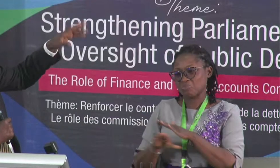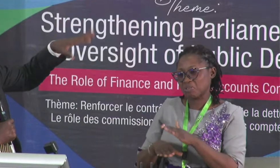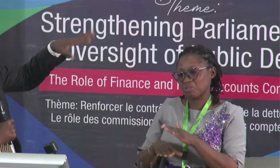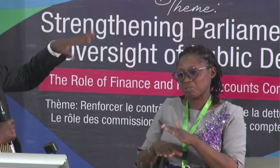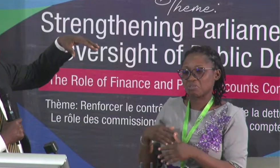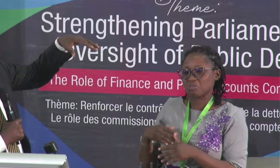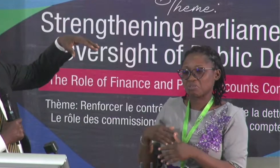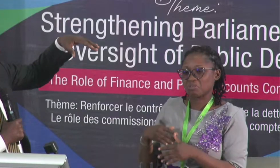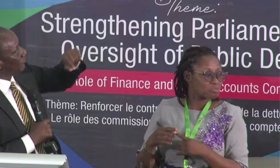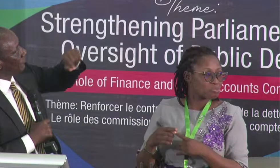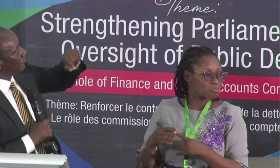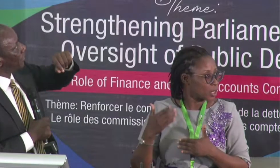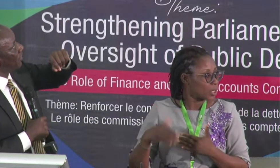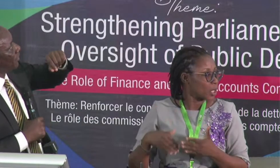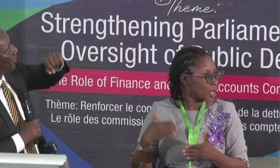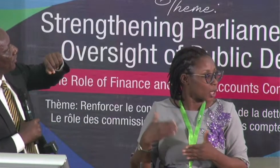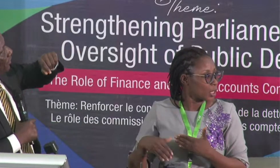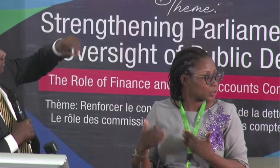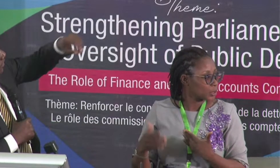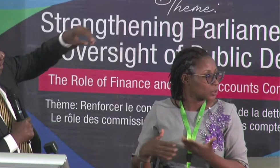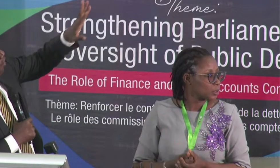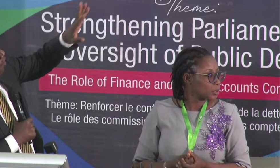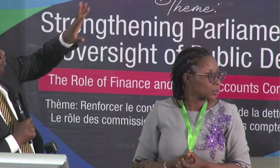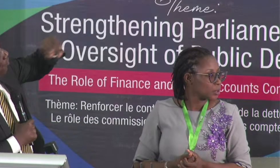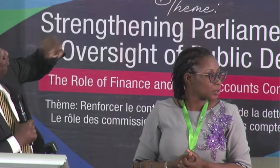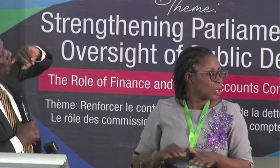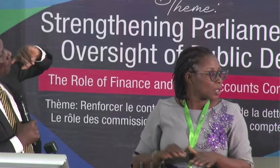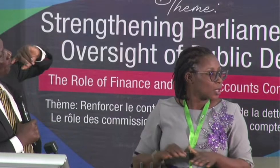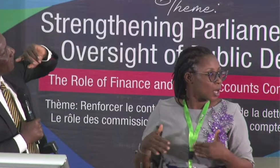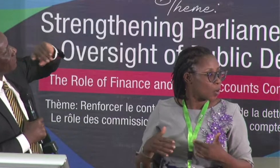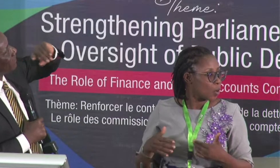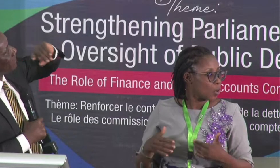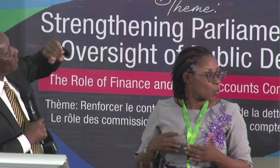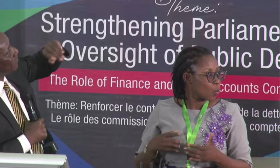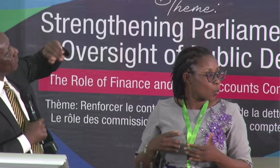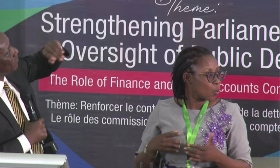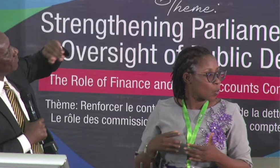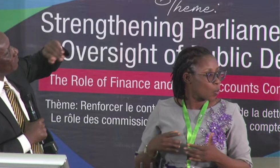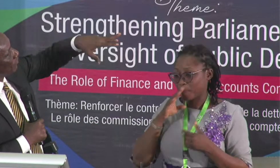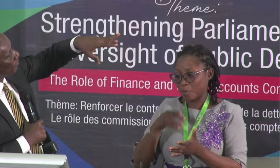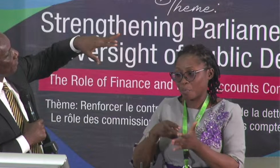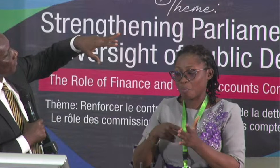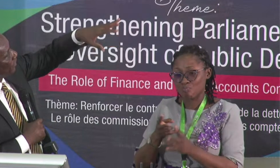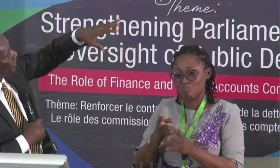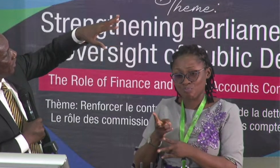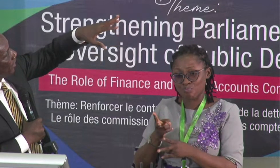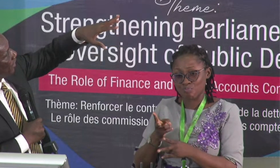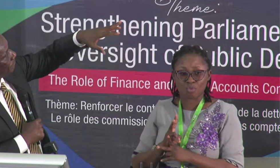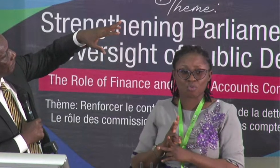slide, let's leave this. Okay, how, what Nigeria has been borrowing and so on and so forth.